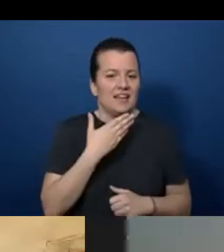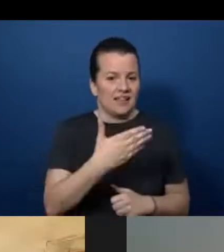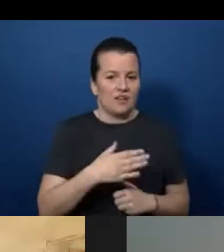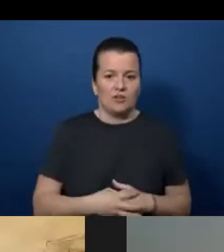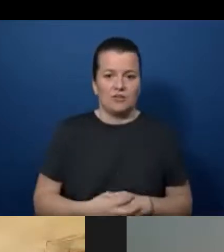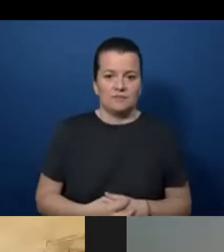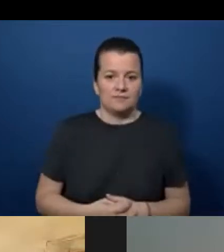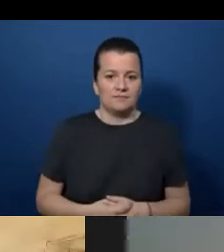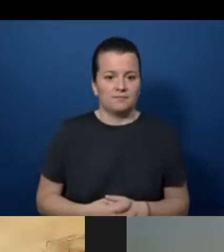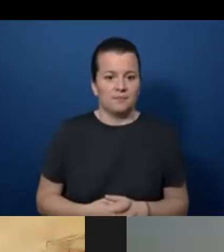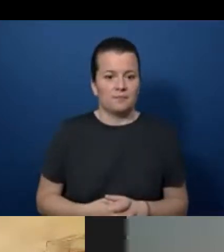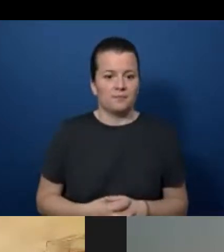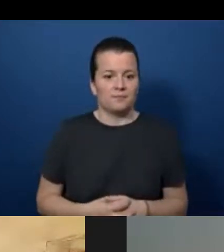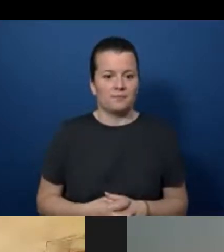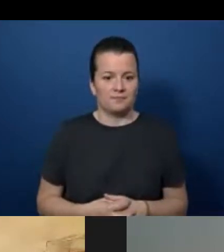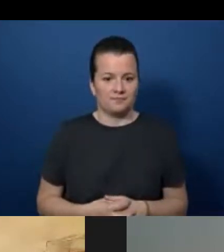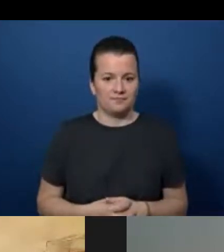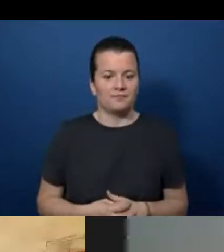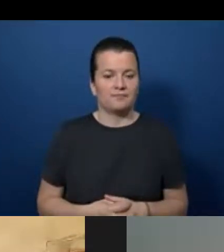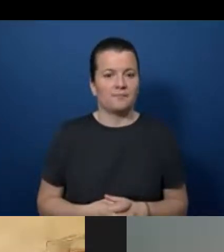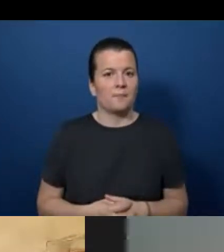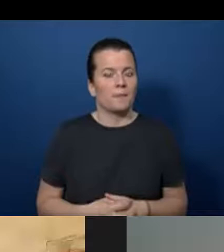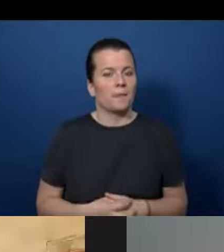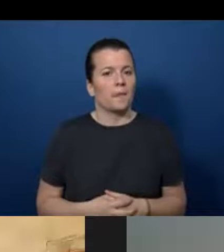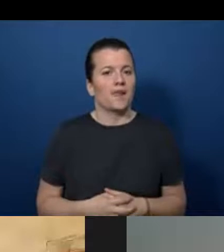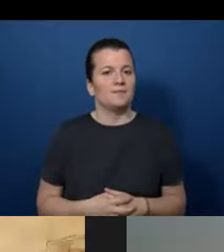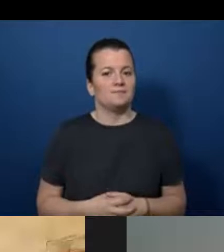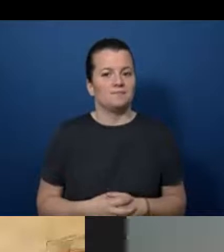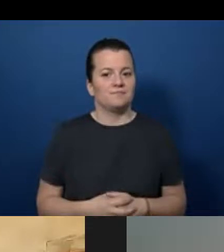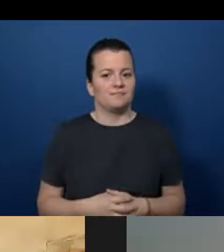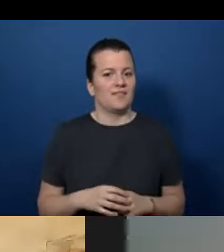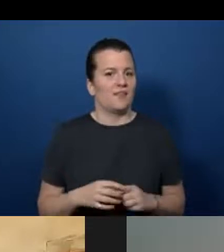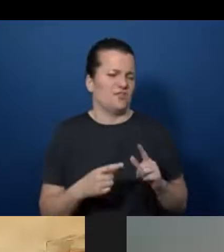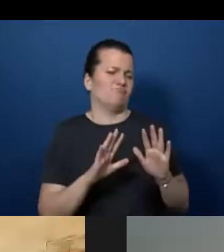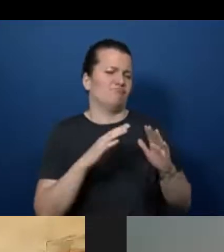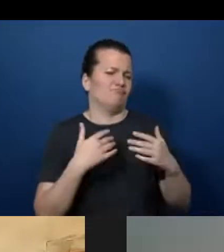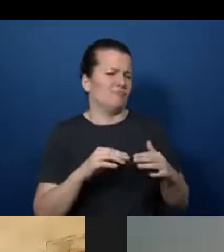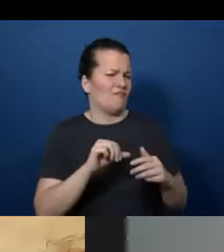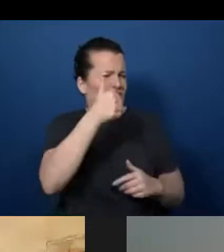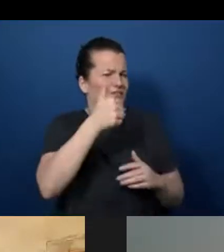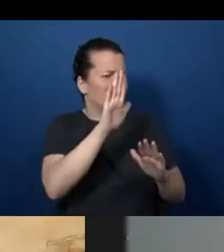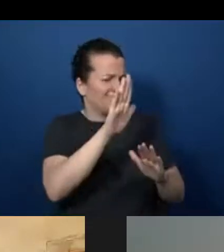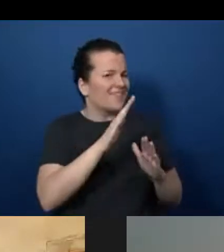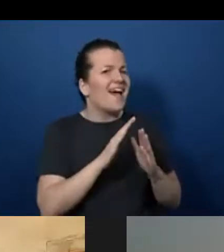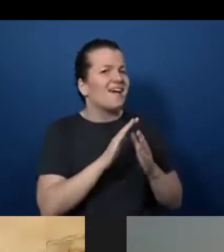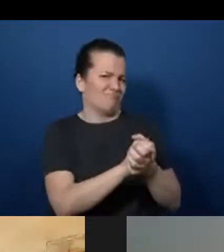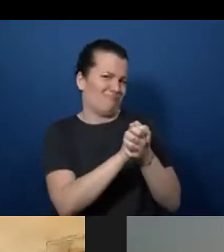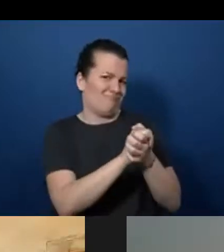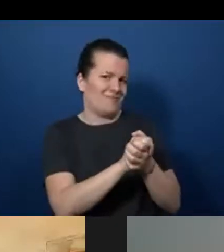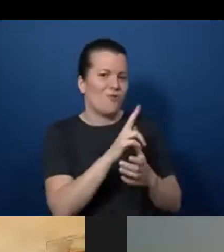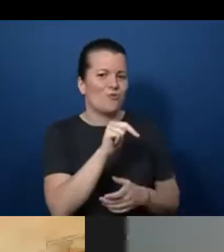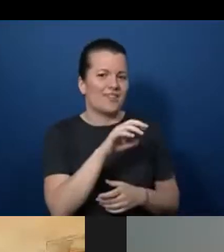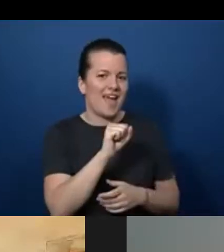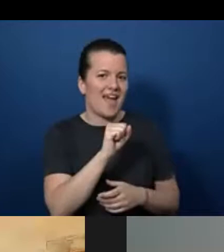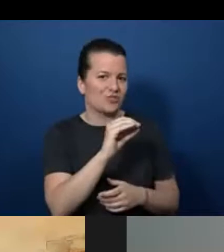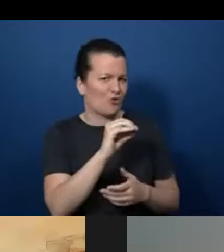I respond to your question, just to congratulate Unesco and the team in the launch of the report. It's